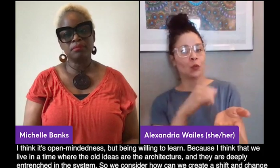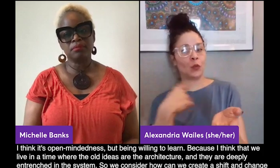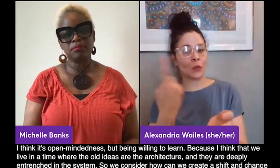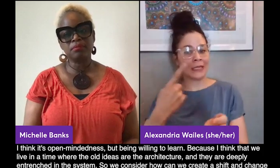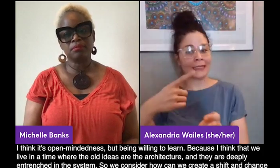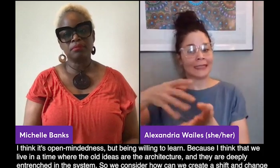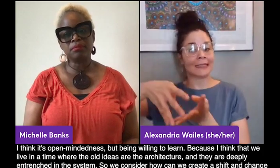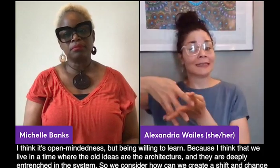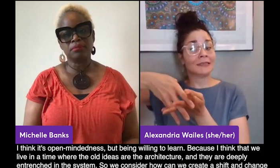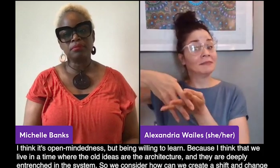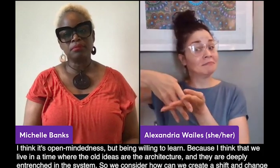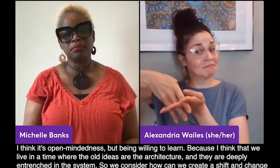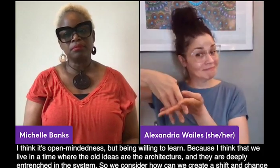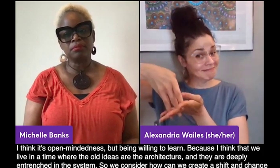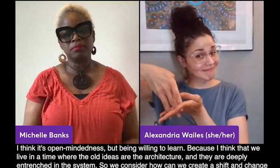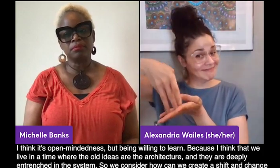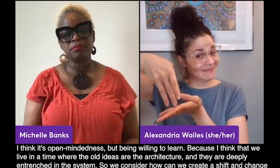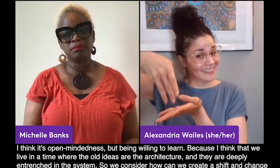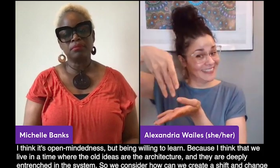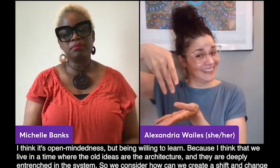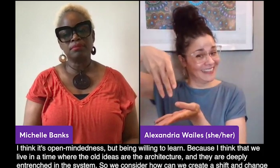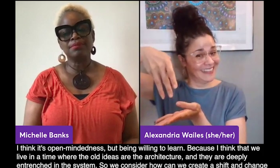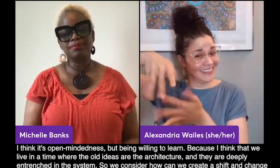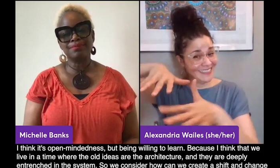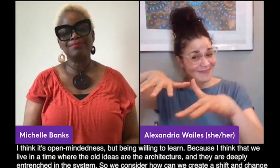and change them?